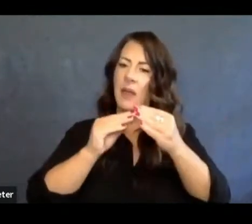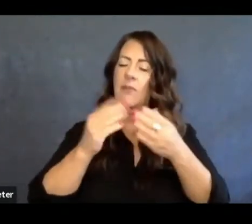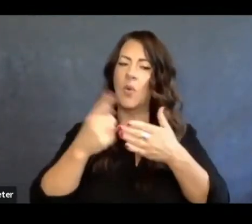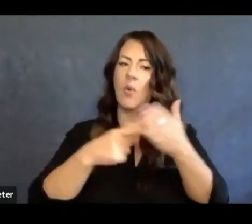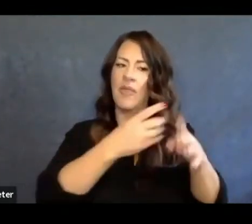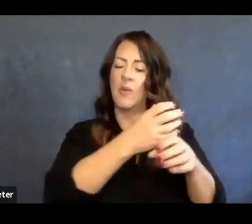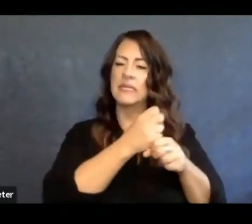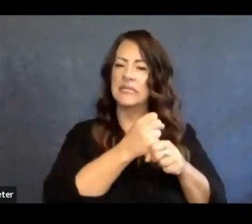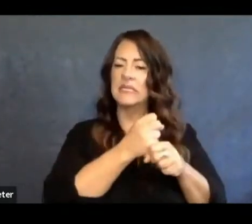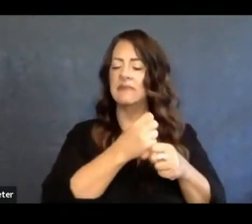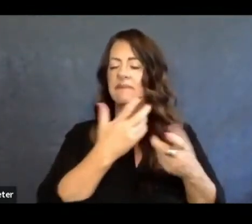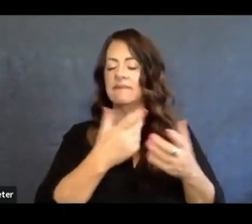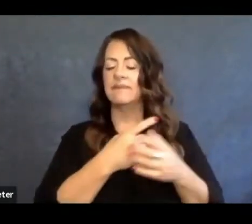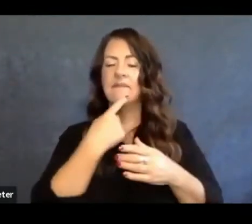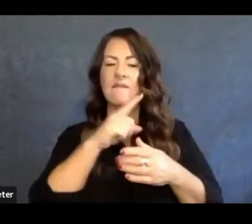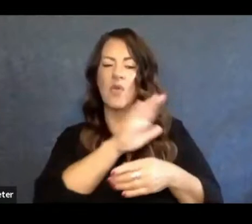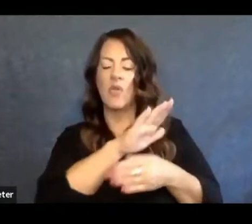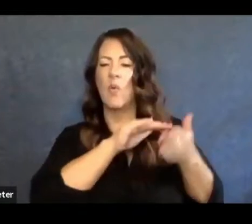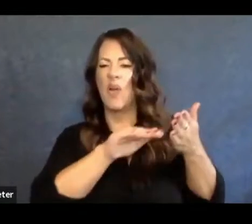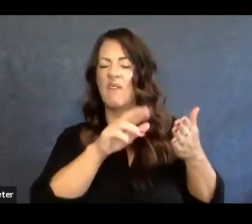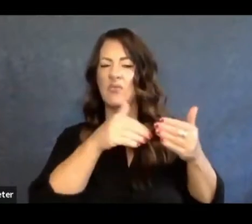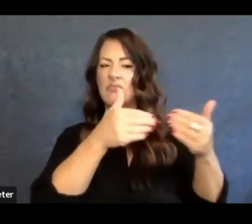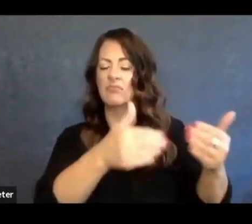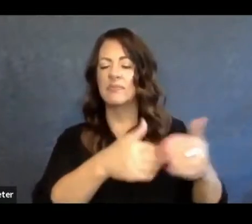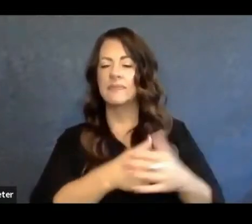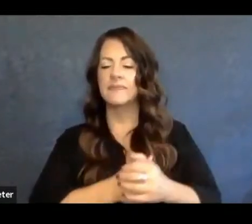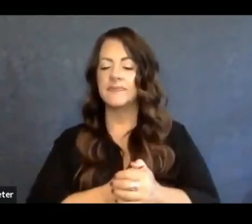Final question, Aaron Vento, KPBS.